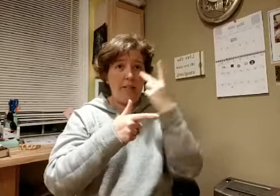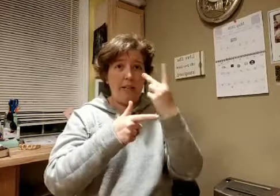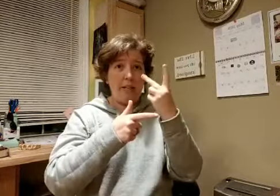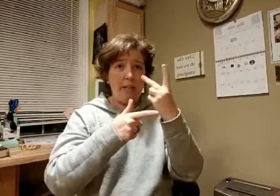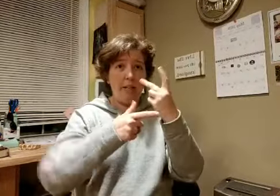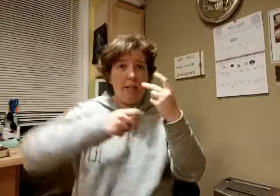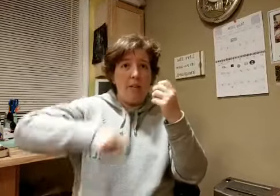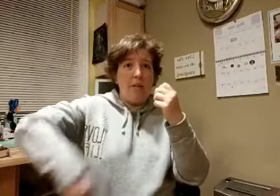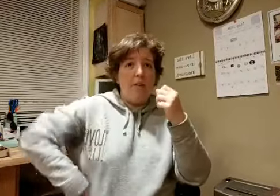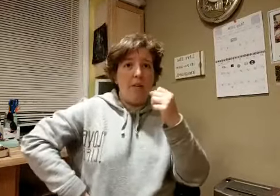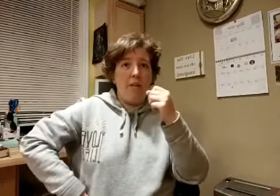seen